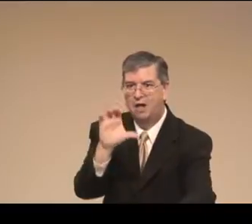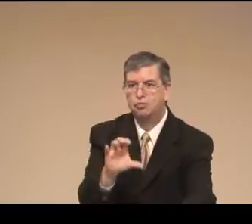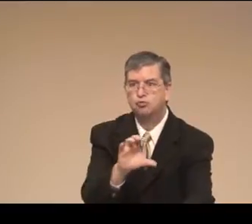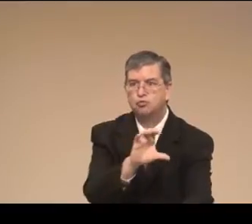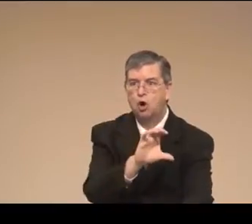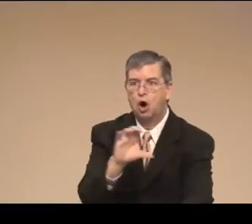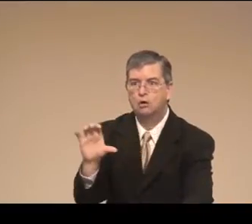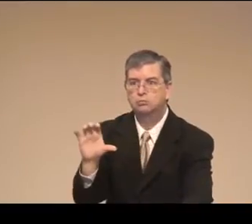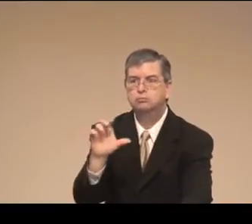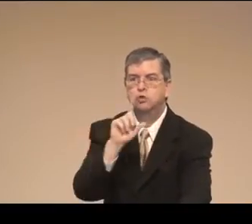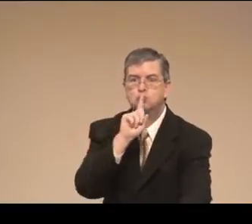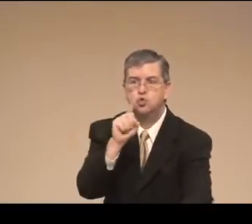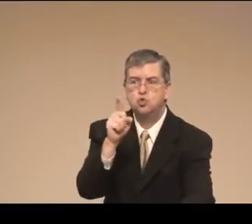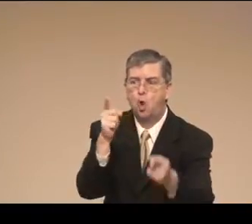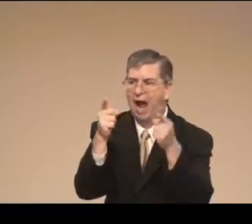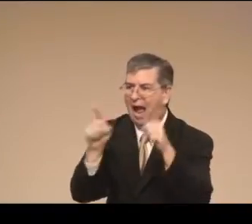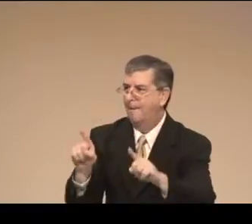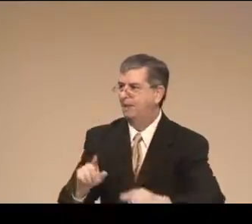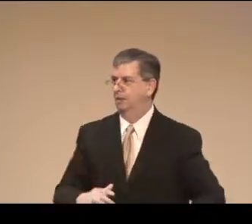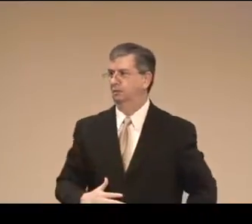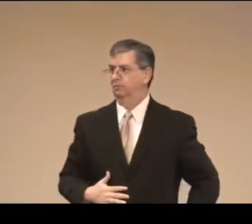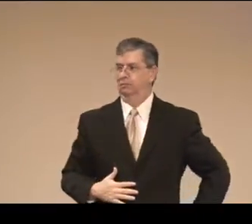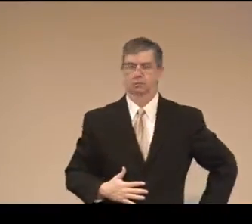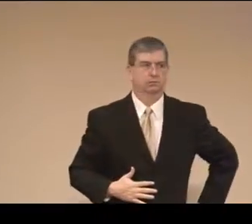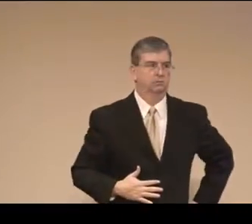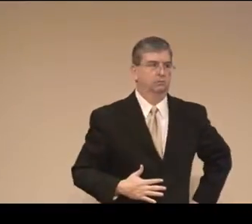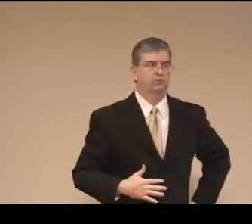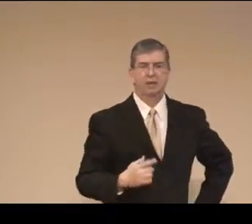But I believe that Jesus died on the cross, that it really happened.